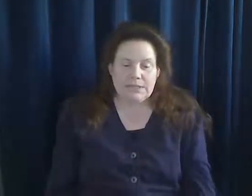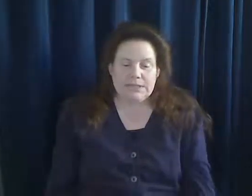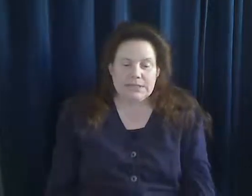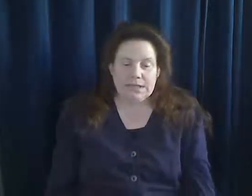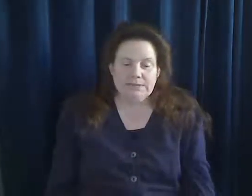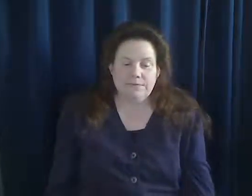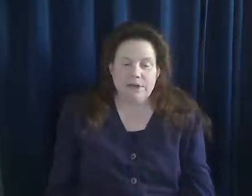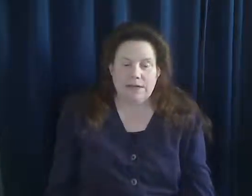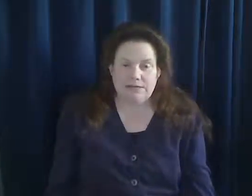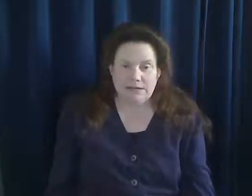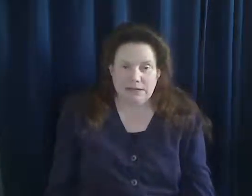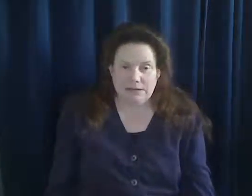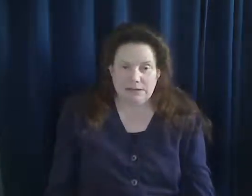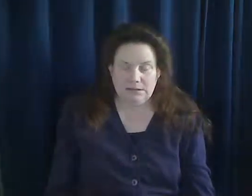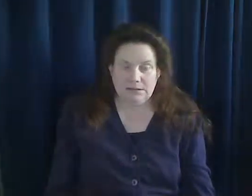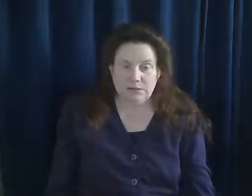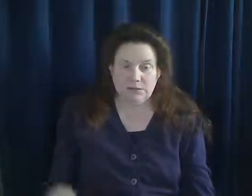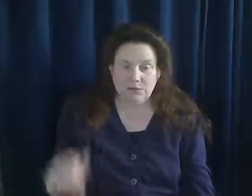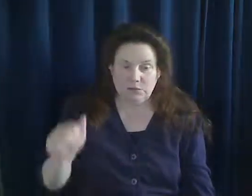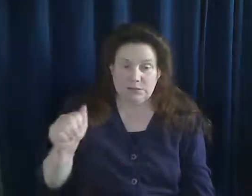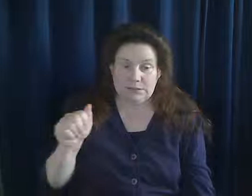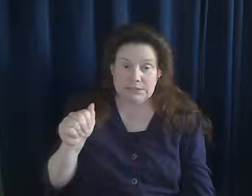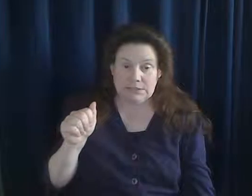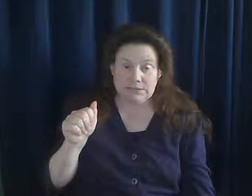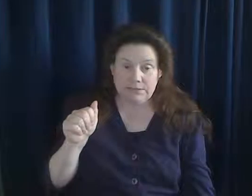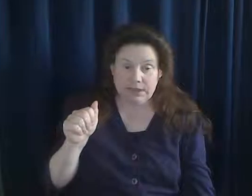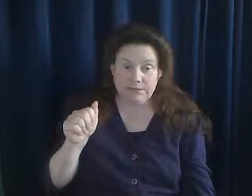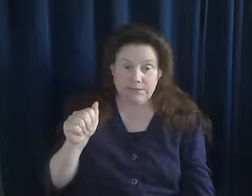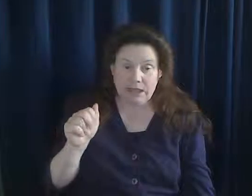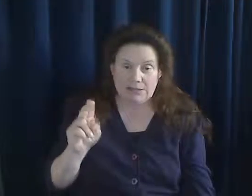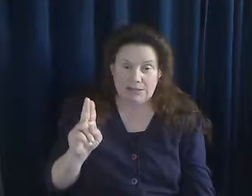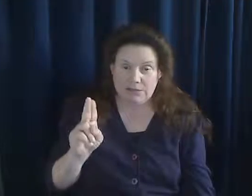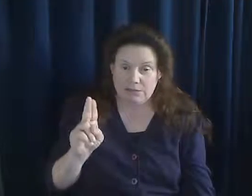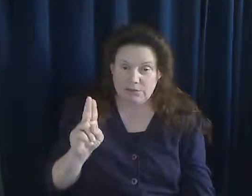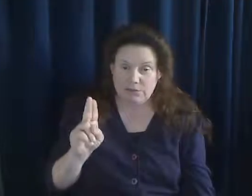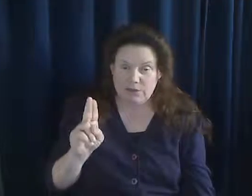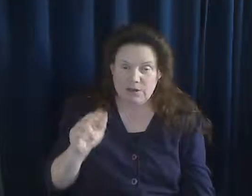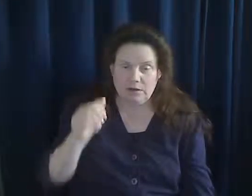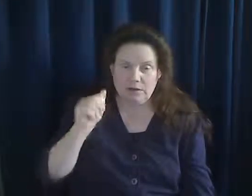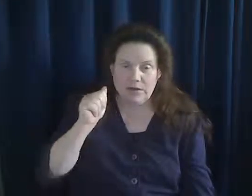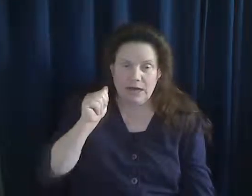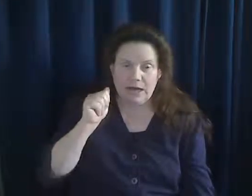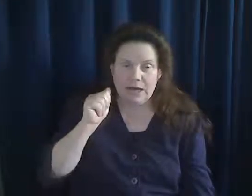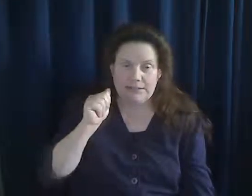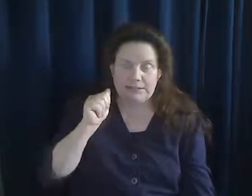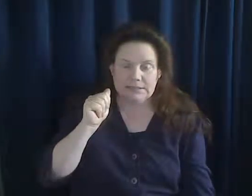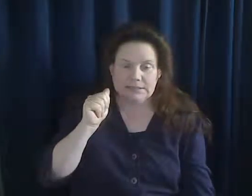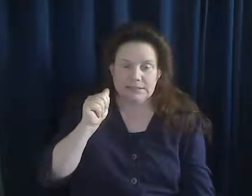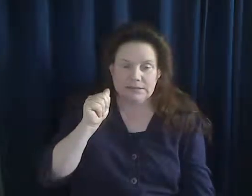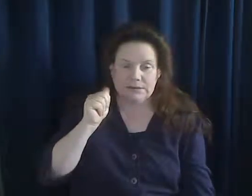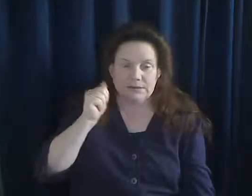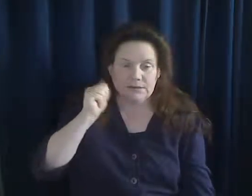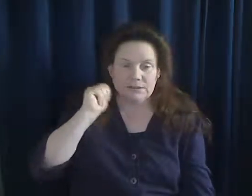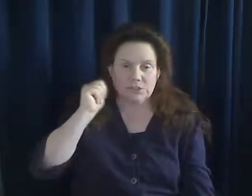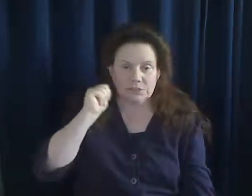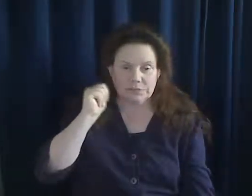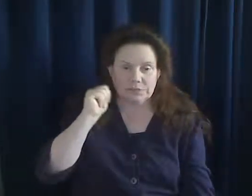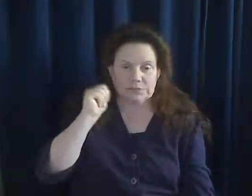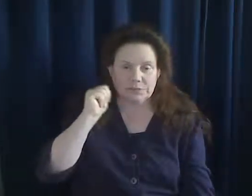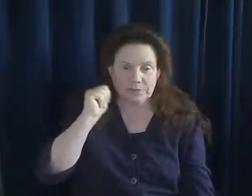The sign for aunt and uncle, use the letter A for aunt and the letter U for uncle. Aunt is near the chin because remember